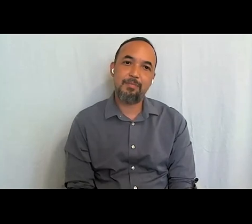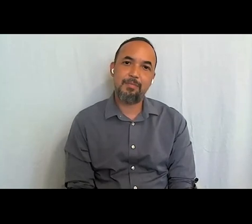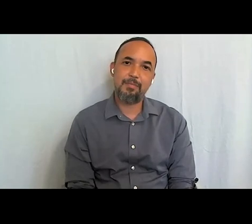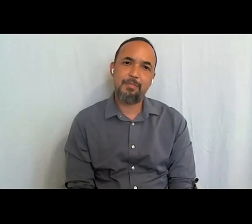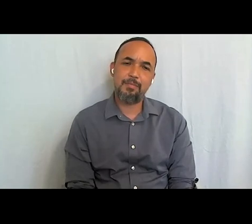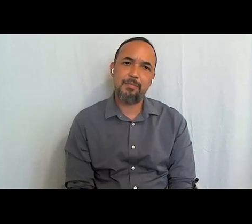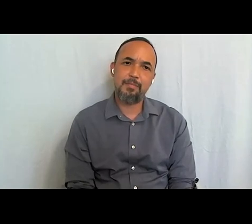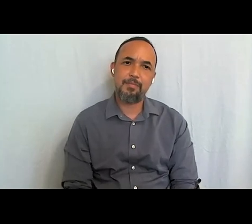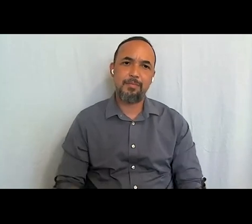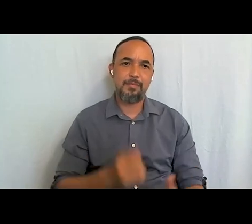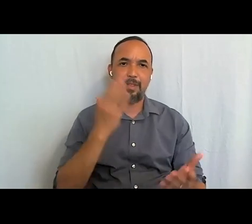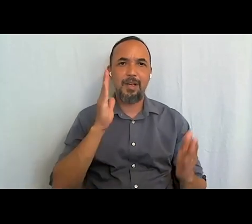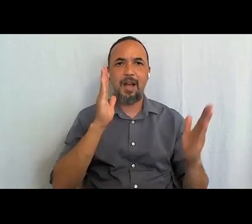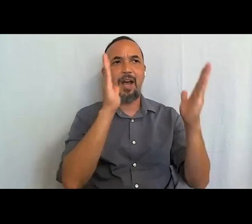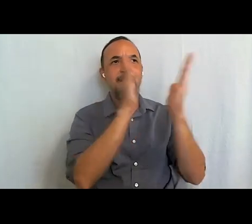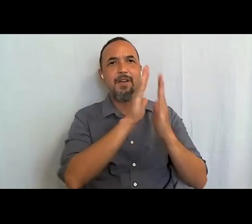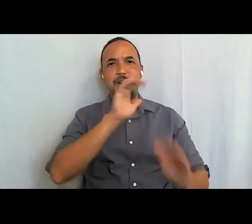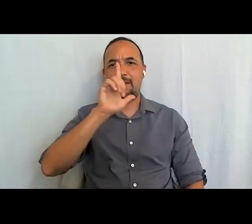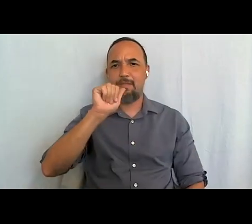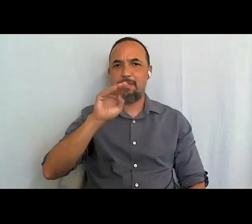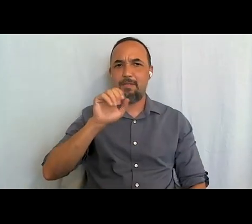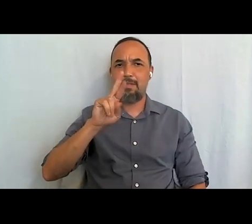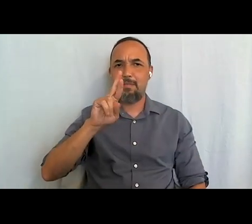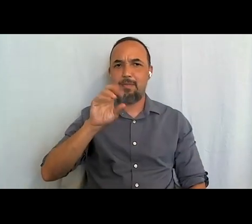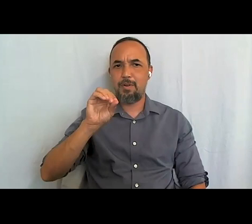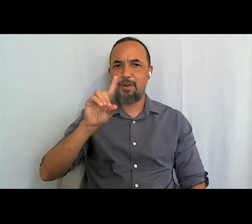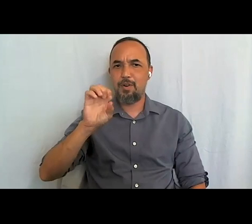high five Lamar Odom in Paraguay,